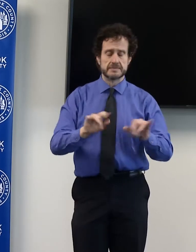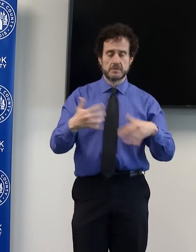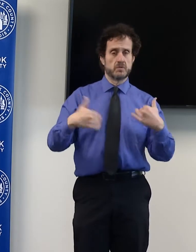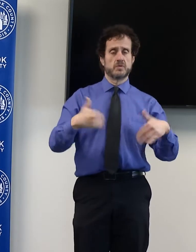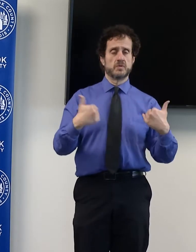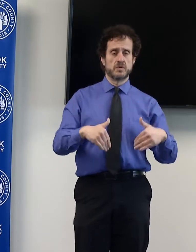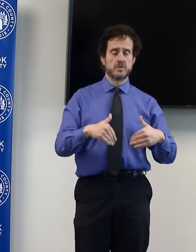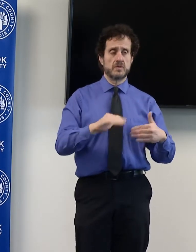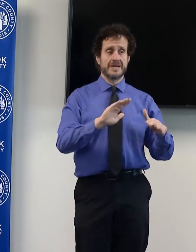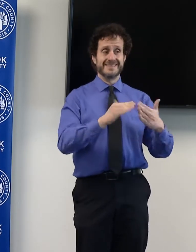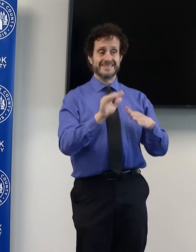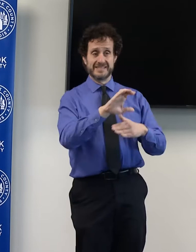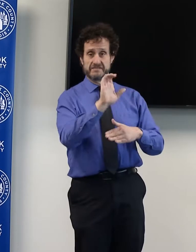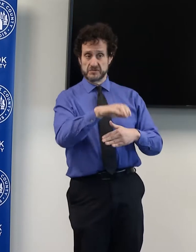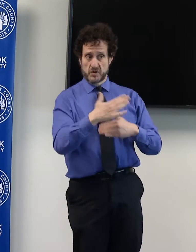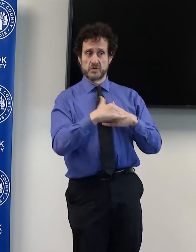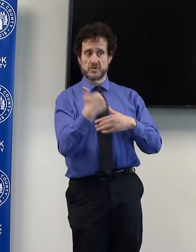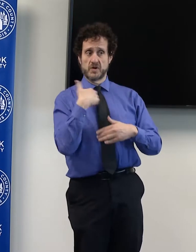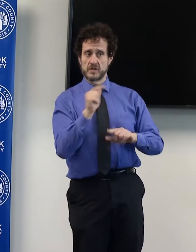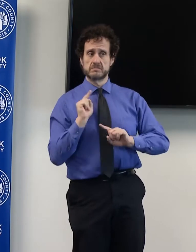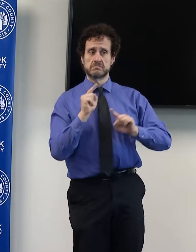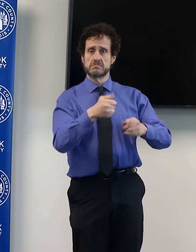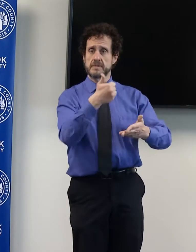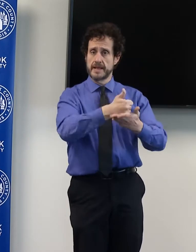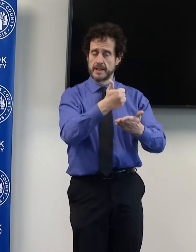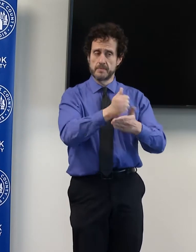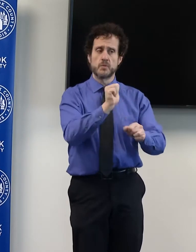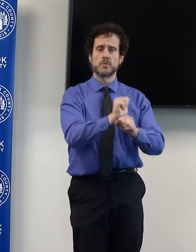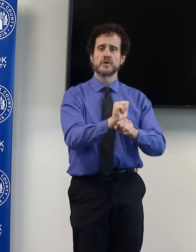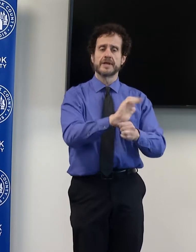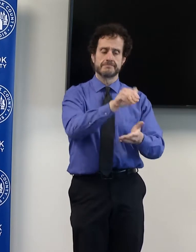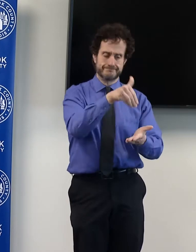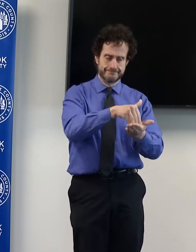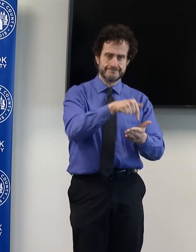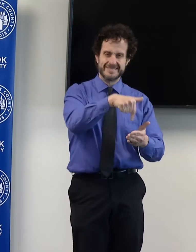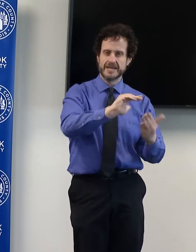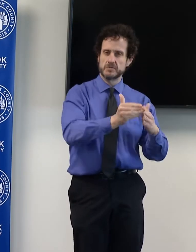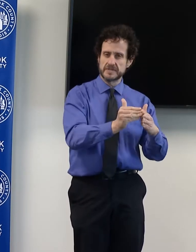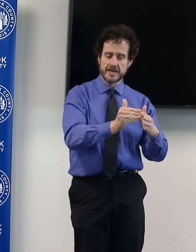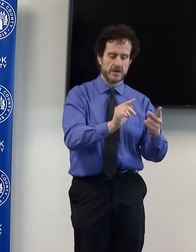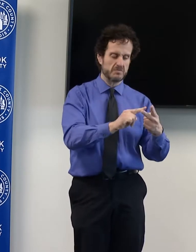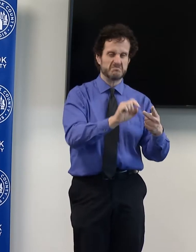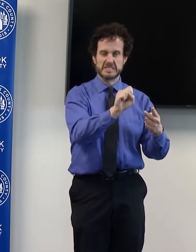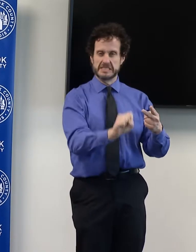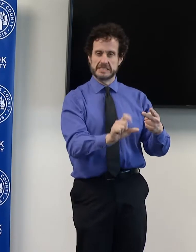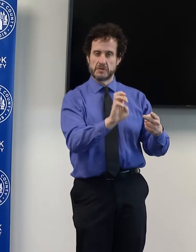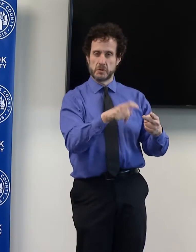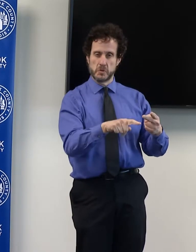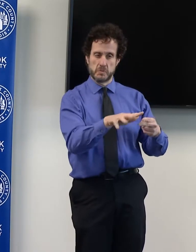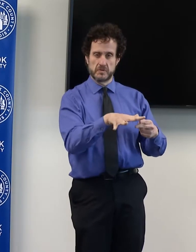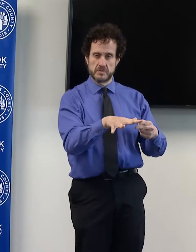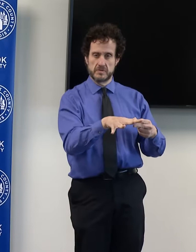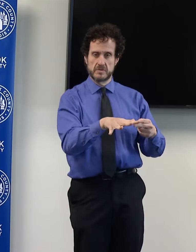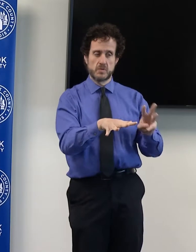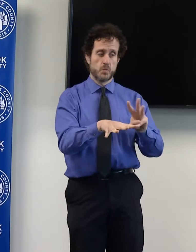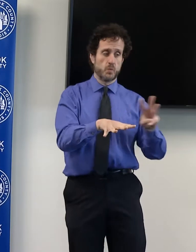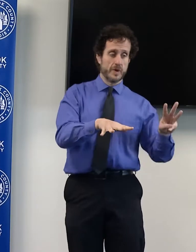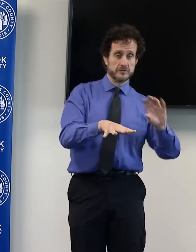Chicago, working both in the downtown, South Loop area to the west side of the city of